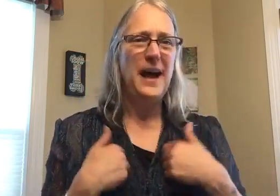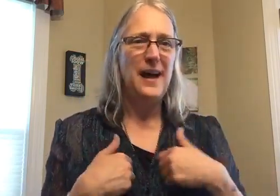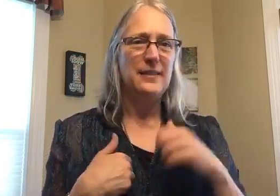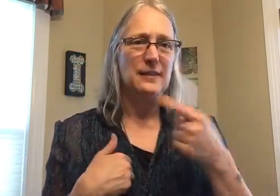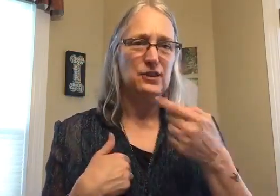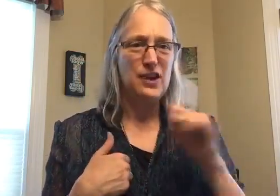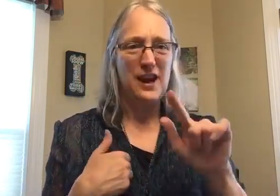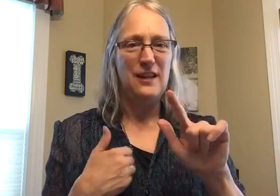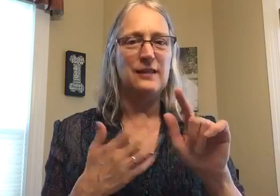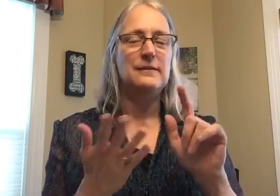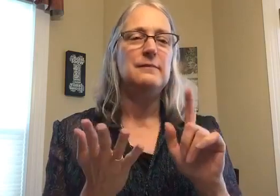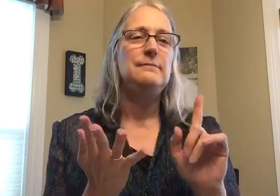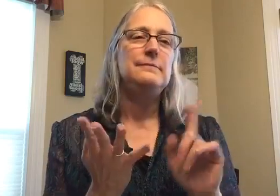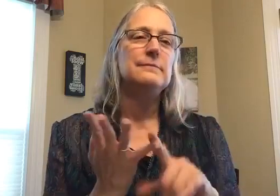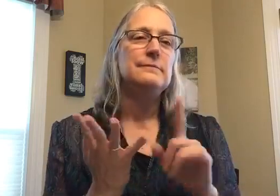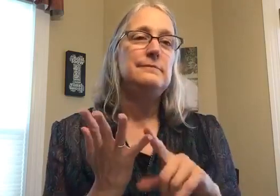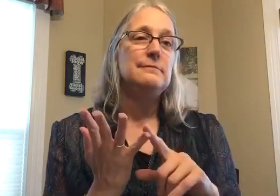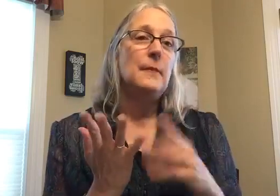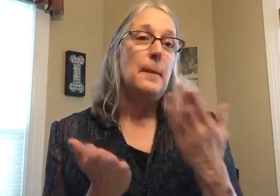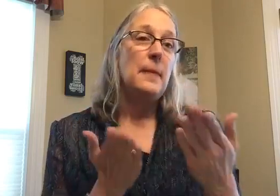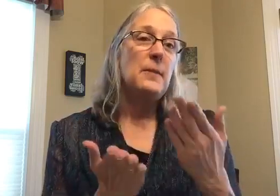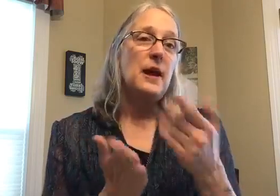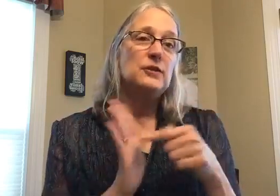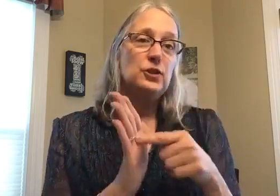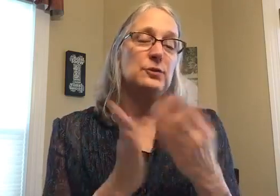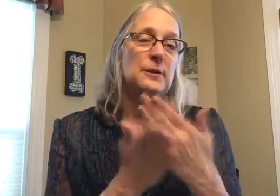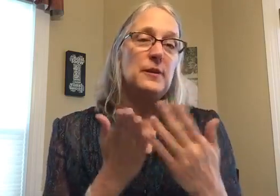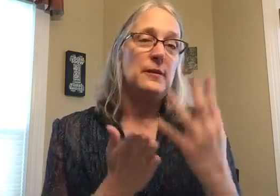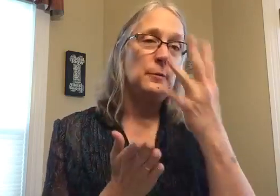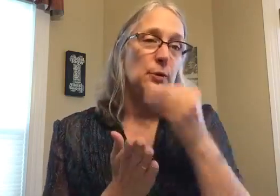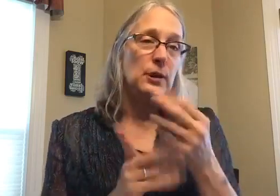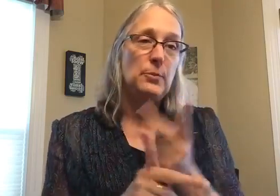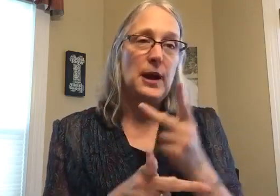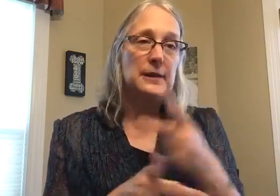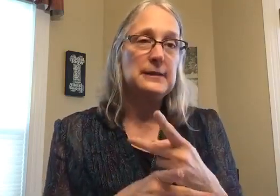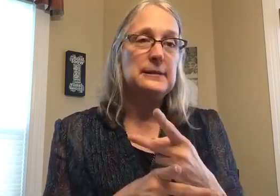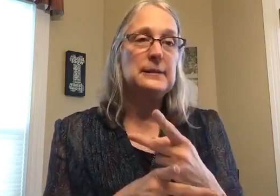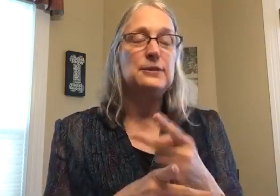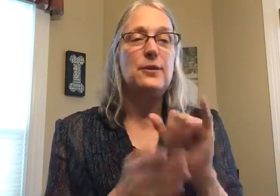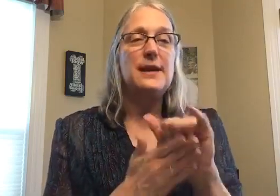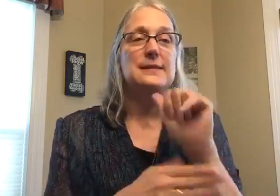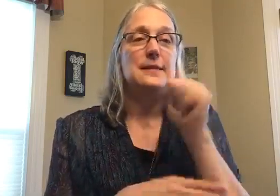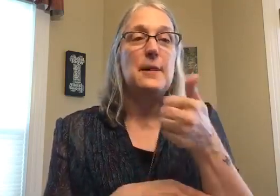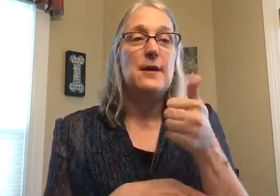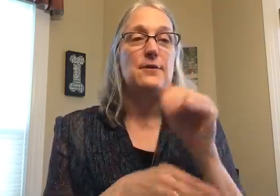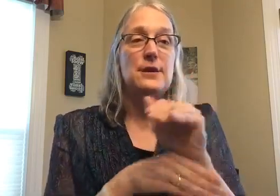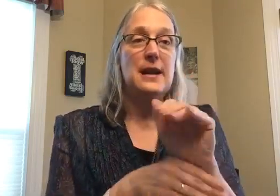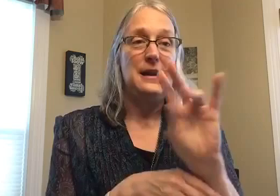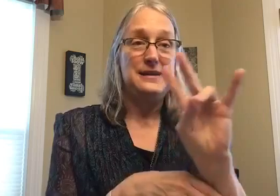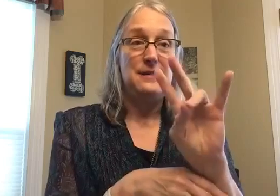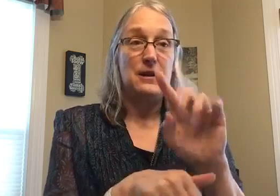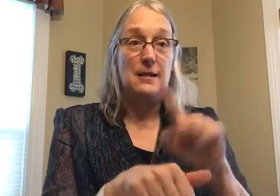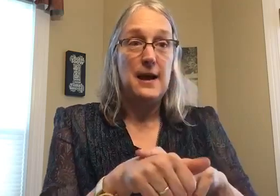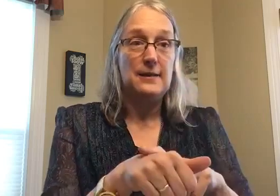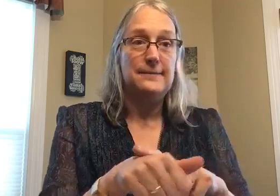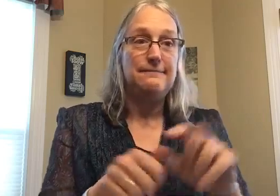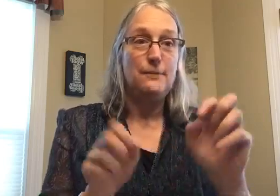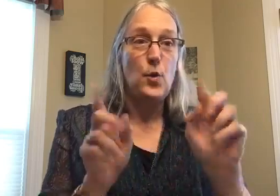bath gel. Maybe I'll show some of the beauty products. So that's tomorrow night at 7 o'clock. Okay,